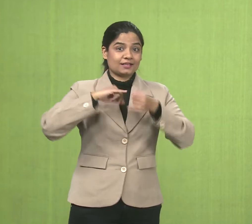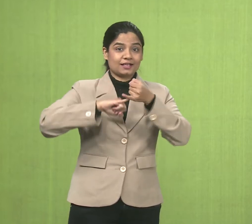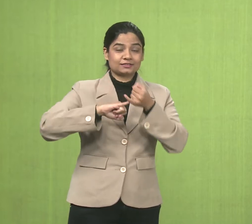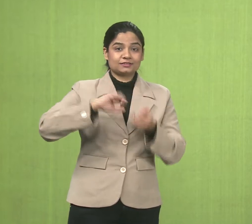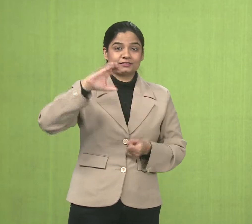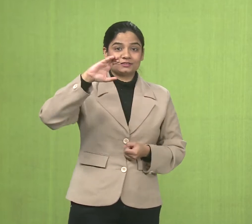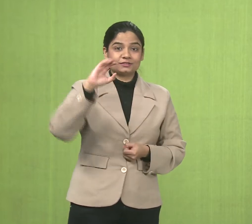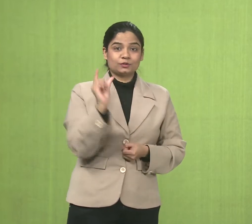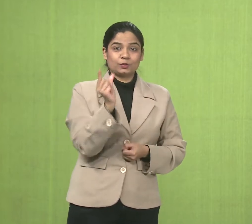Discuss